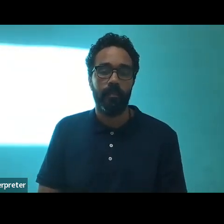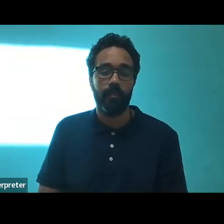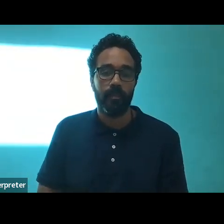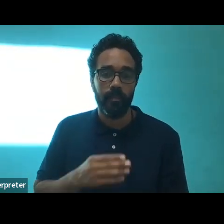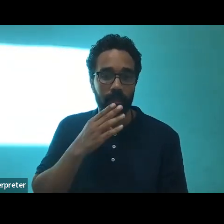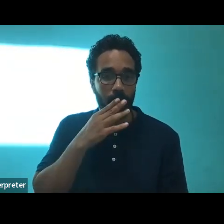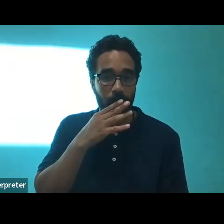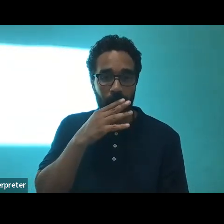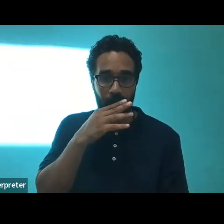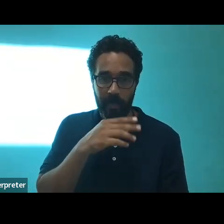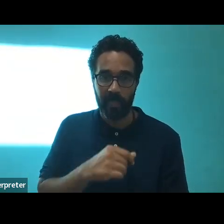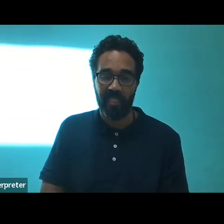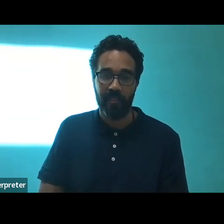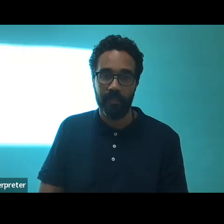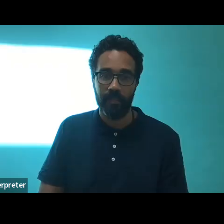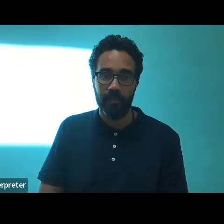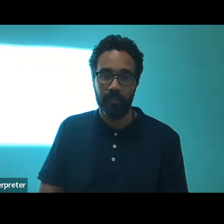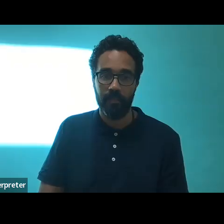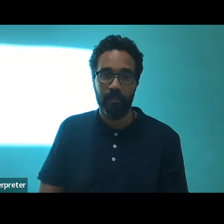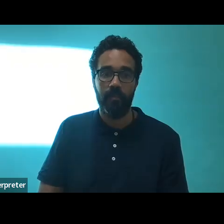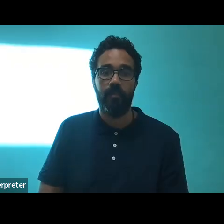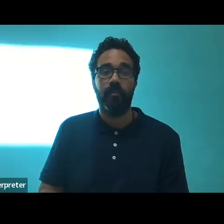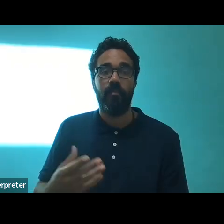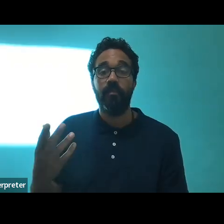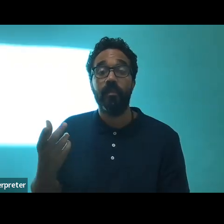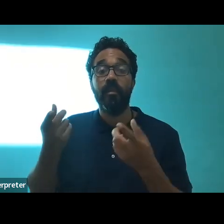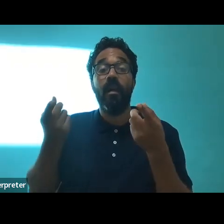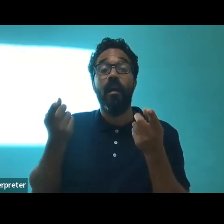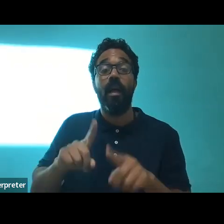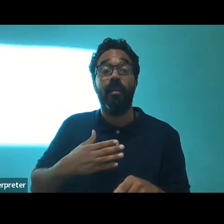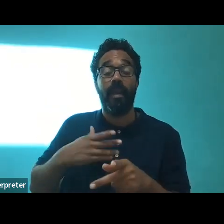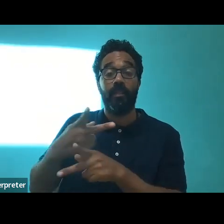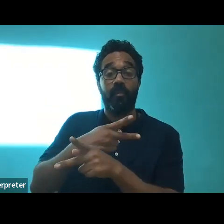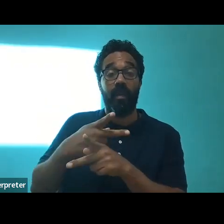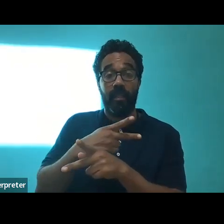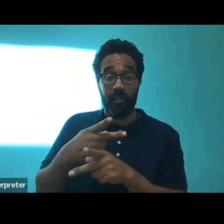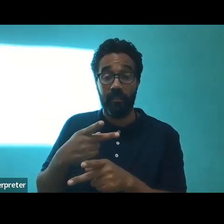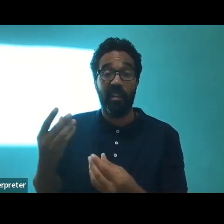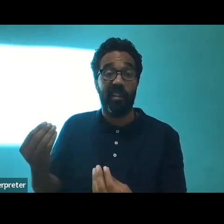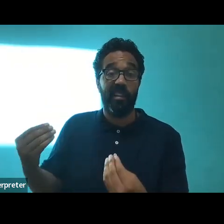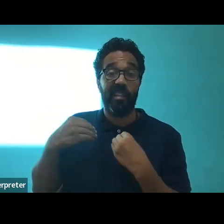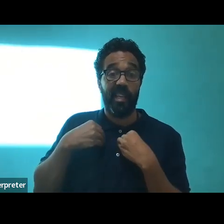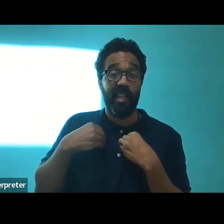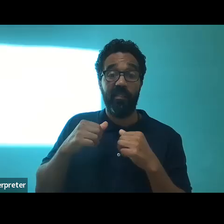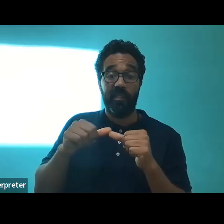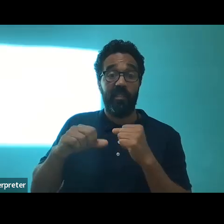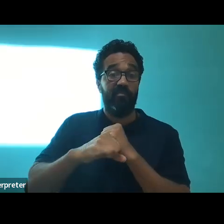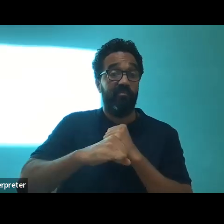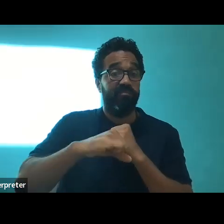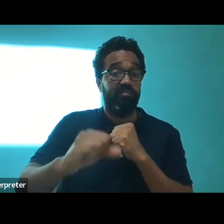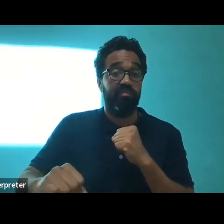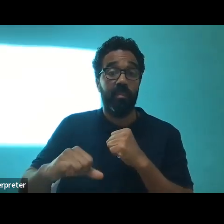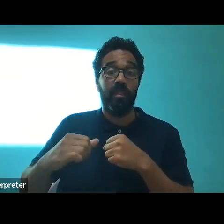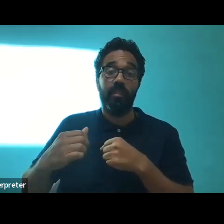I was given an extended probation by my supervisor because he said I gave